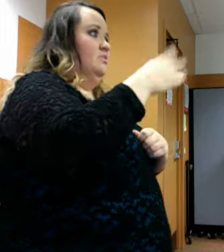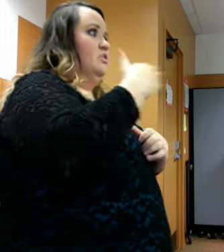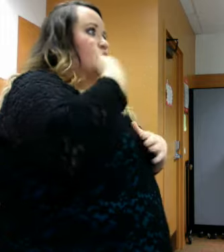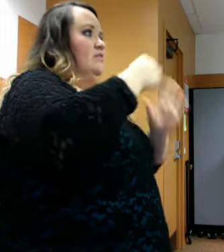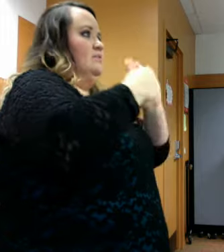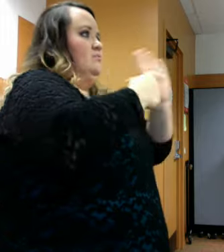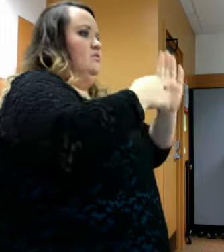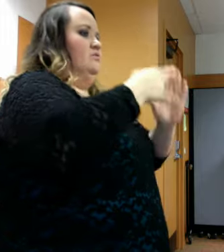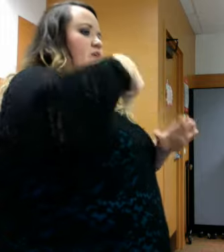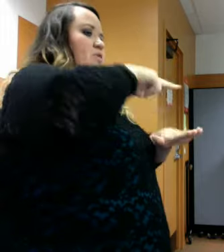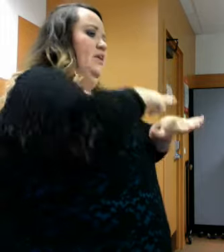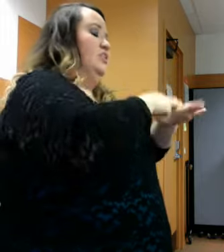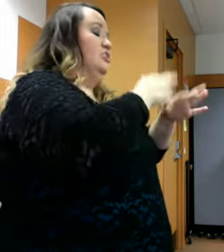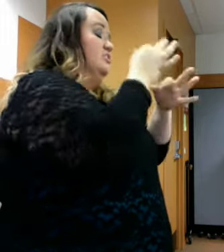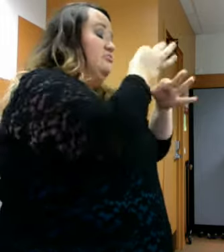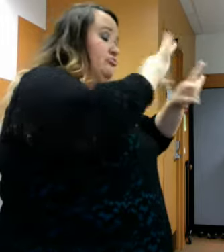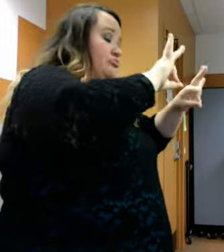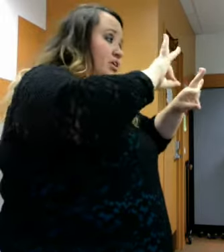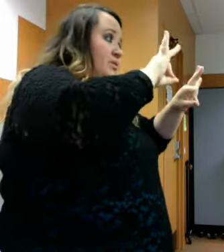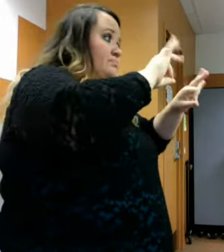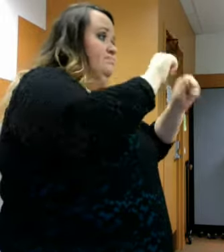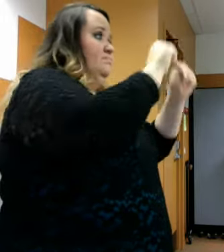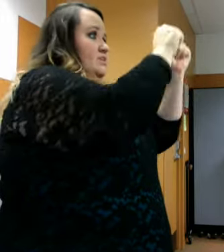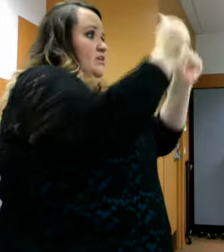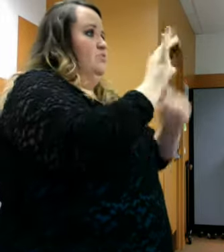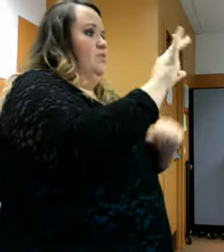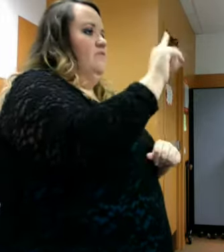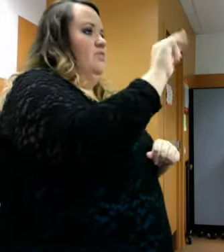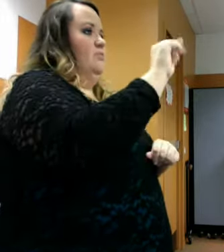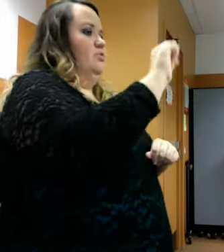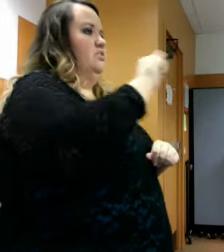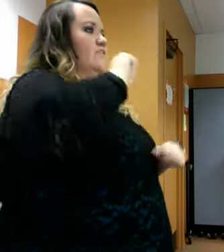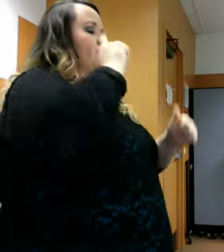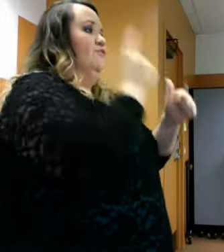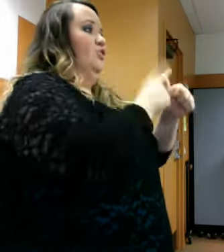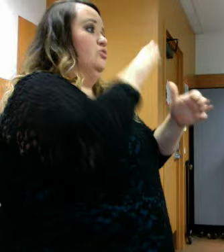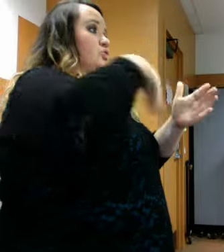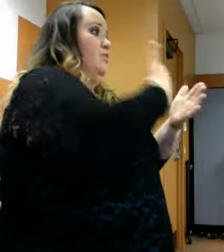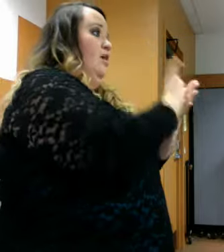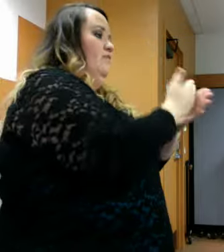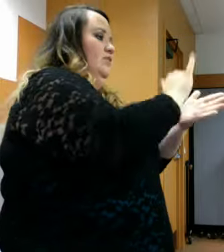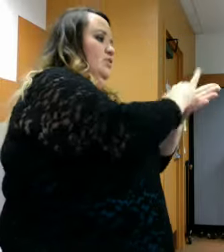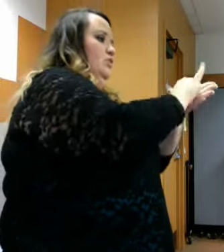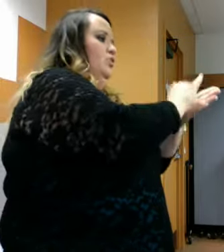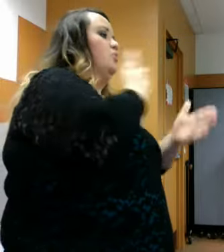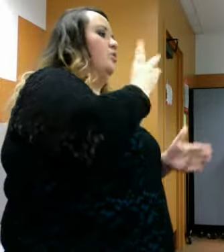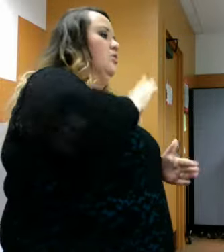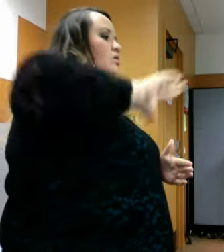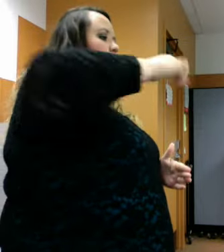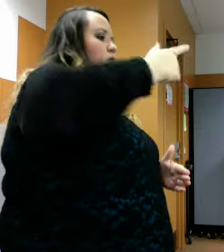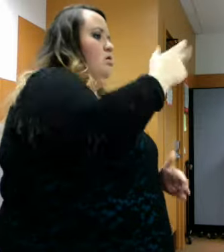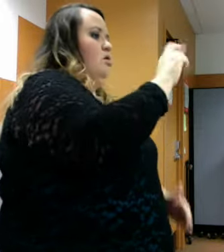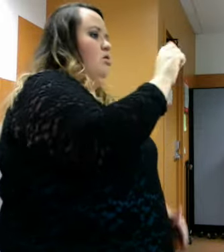Statue of Liberty, first sailed into the New York harbor. For almost 130 years, she has stood as a beacon, a sign of